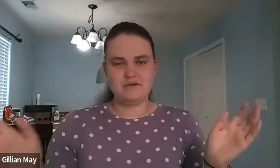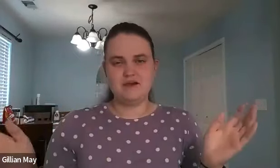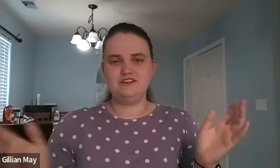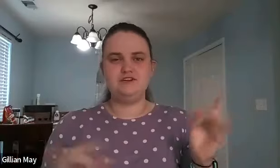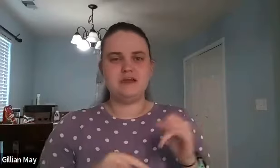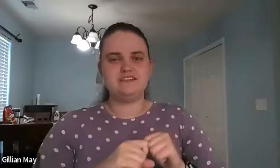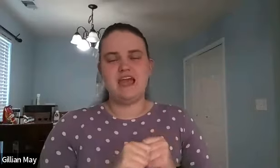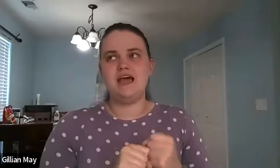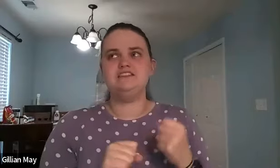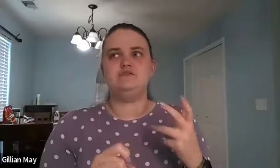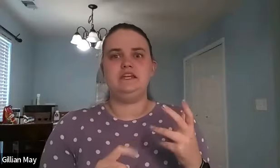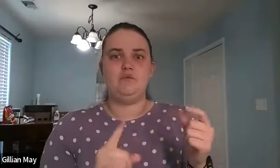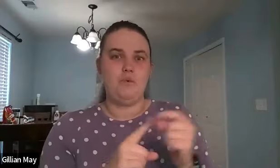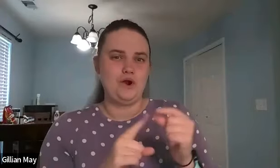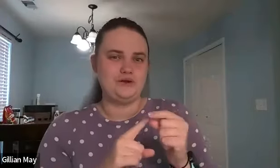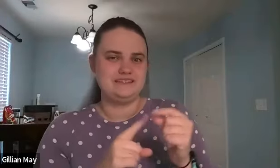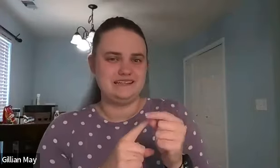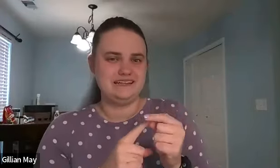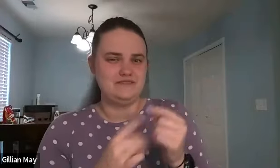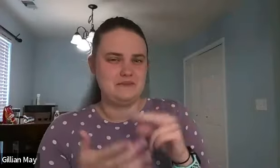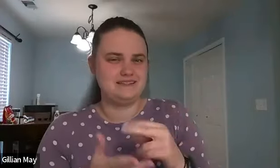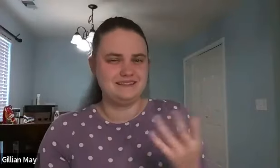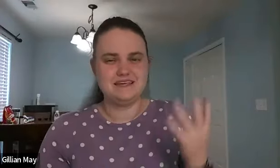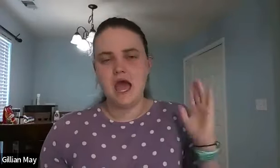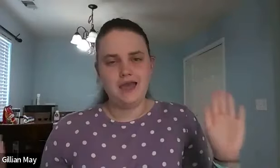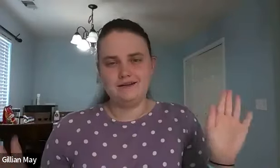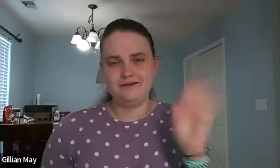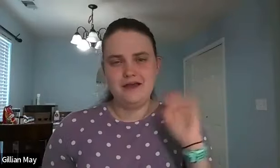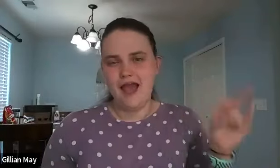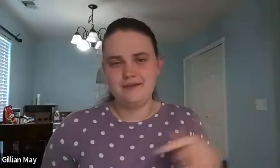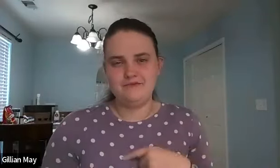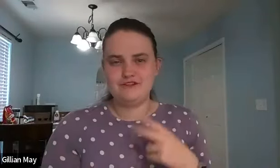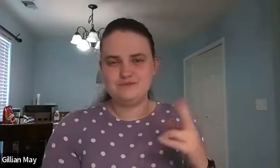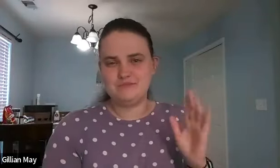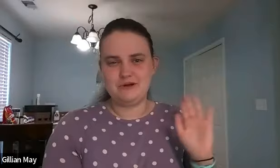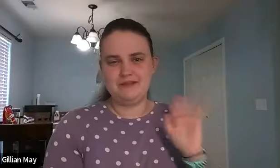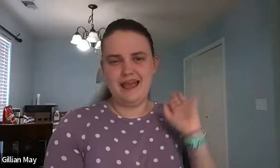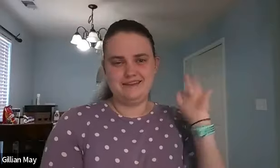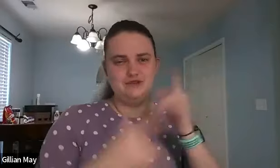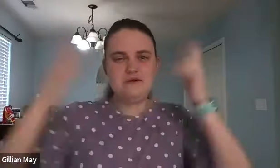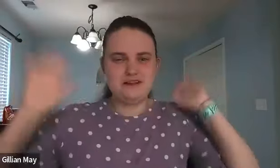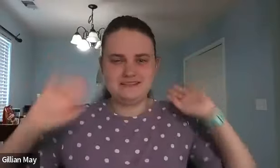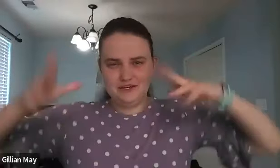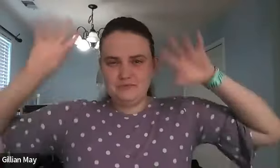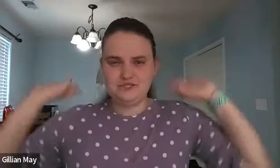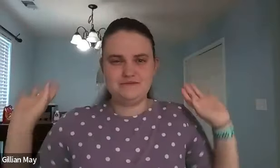about, and you don't have to add so many words in it, if that makes sense. I don't know. I'm one of those people where I'm like, too many words. I'm like, nope, too